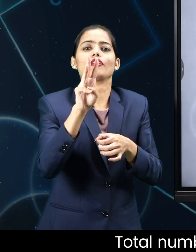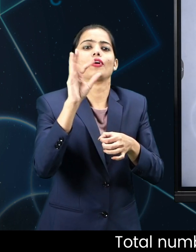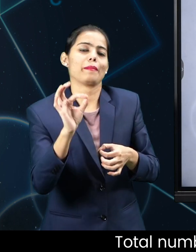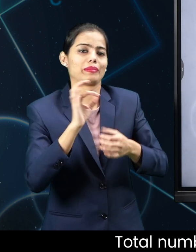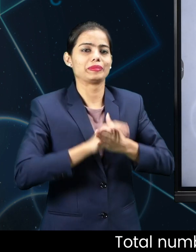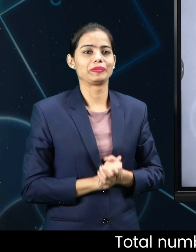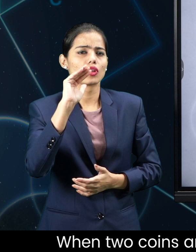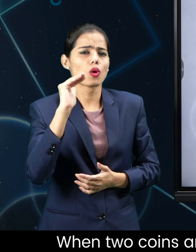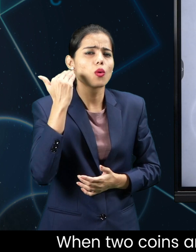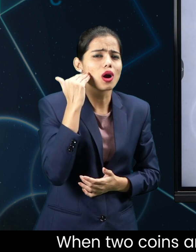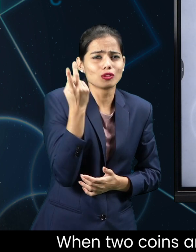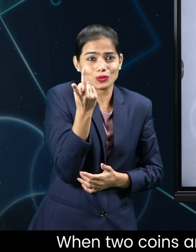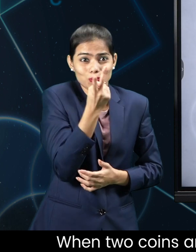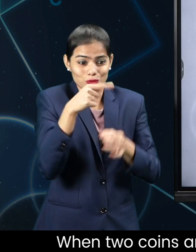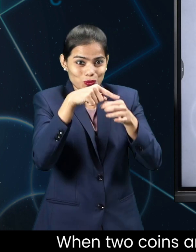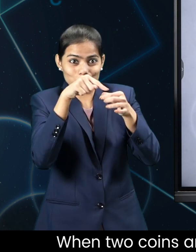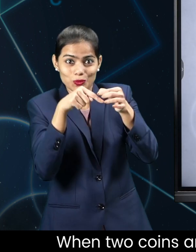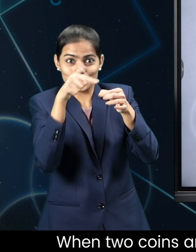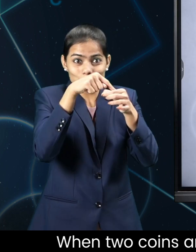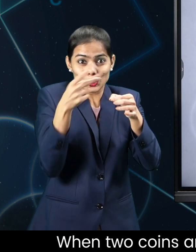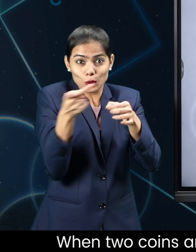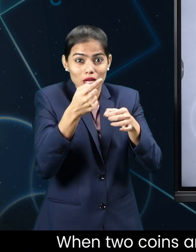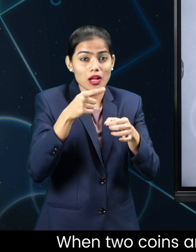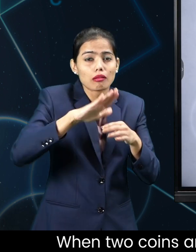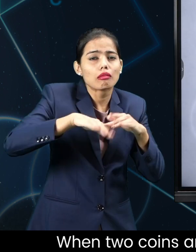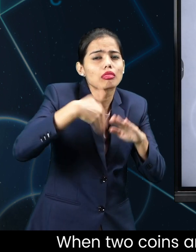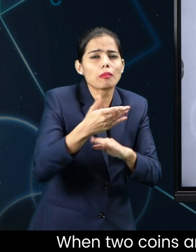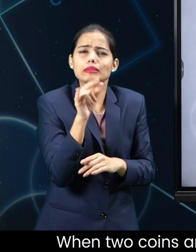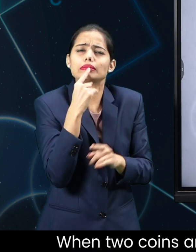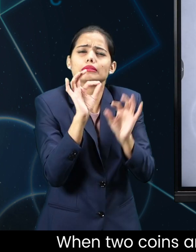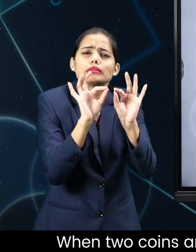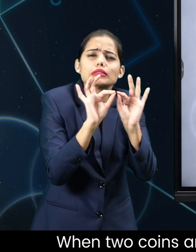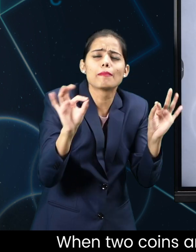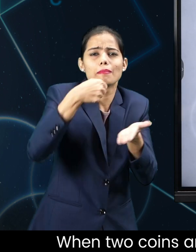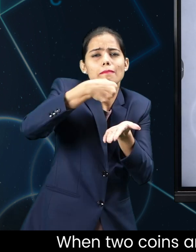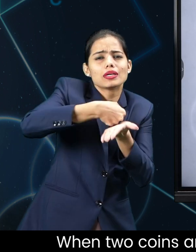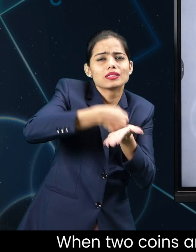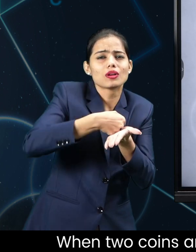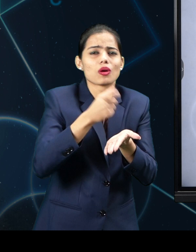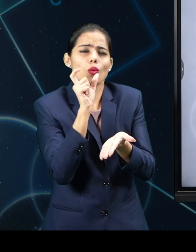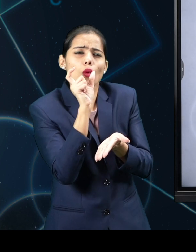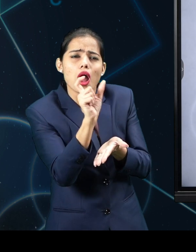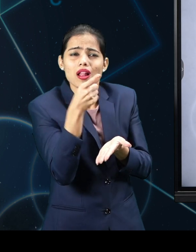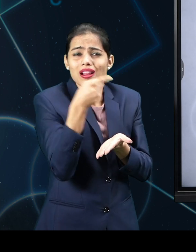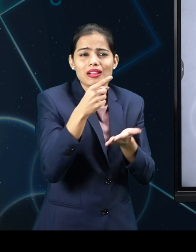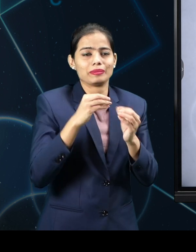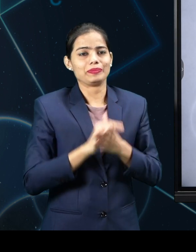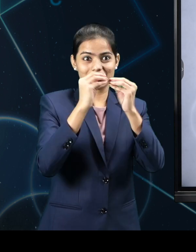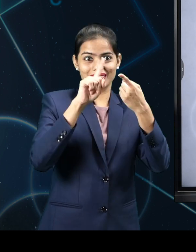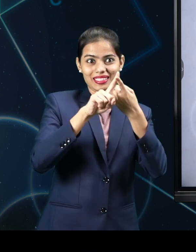to 130. When 2 coins are tossed, then the sample space would be is equal